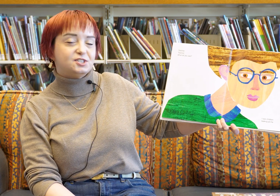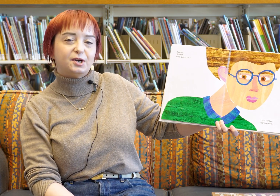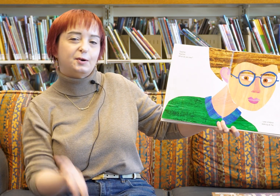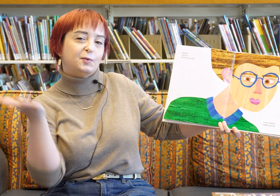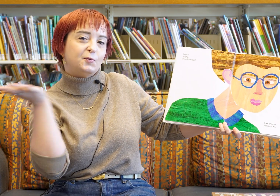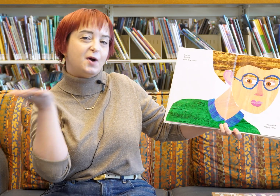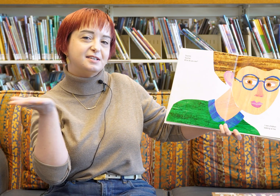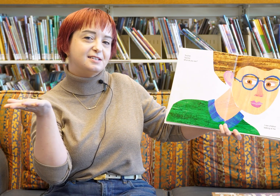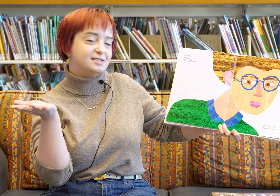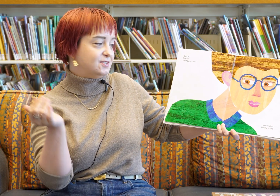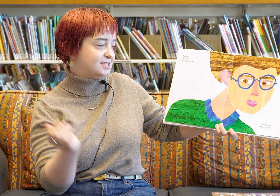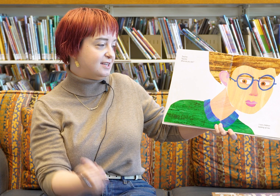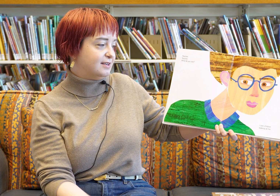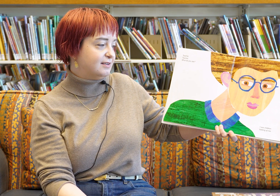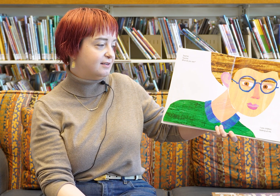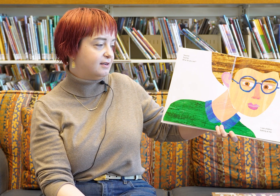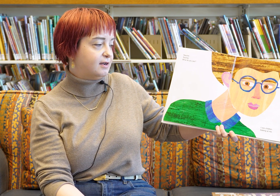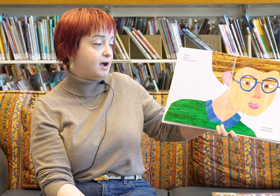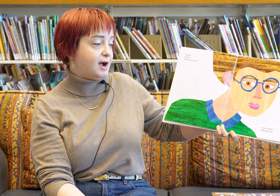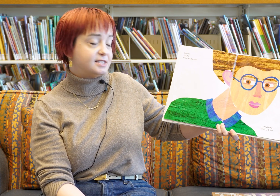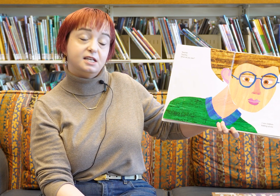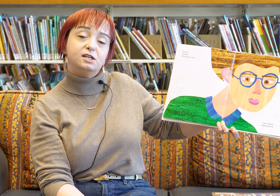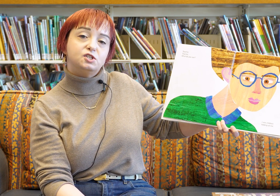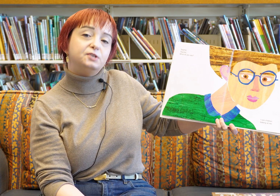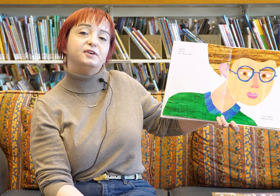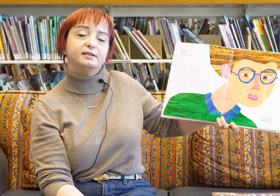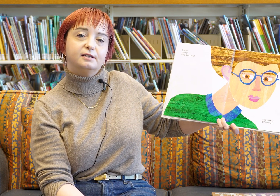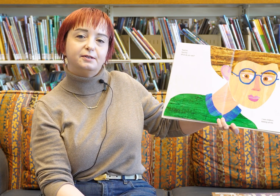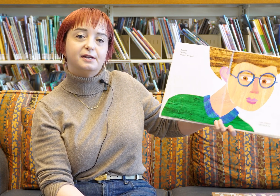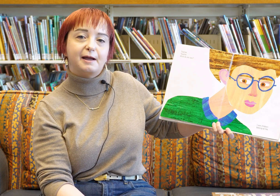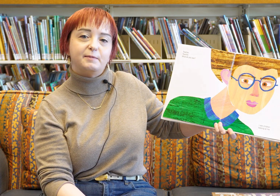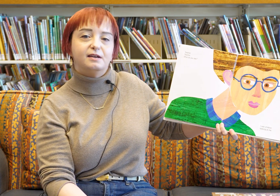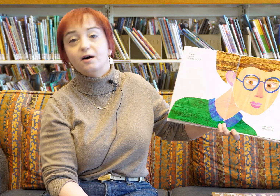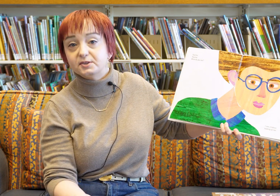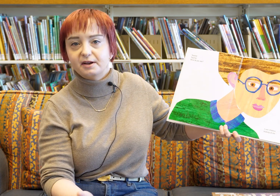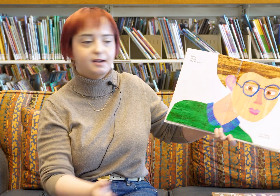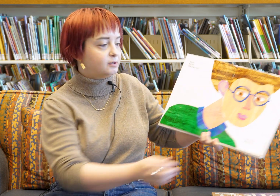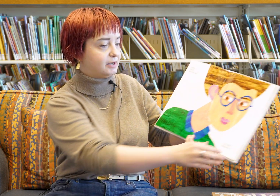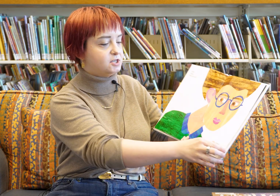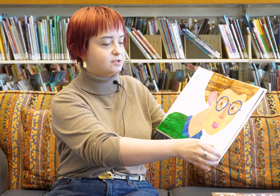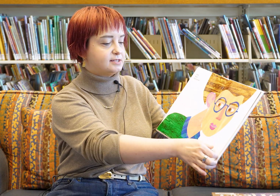Teacher, what do you see? I see children looking at me. Also not a color, but I'll teach you that